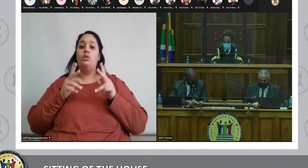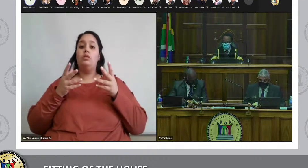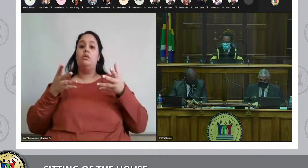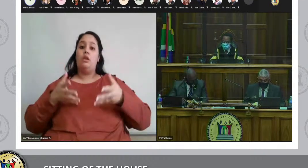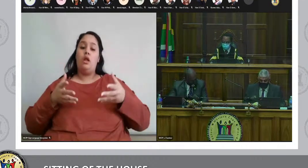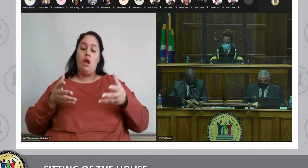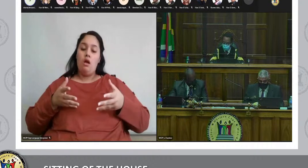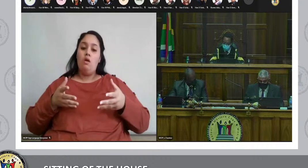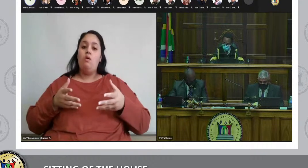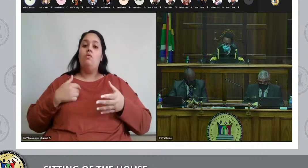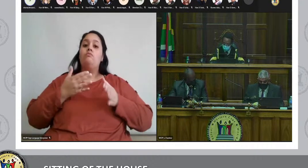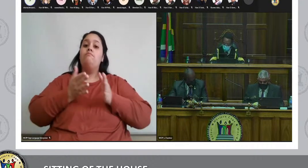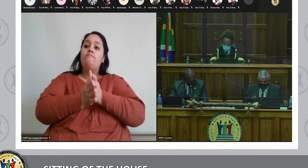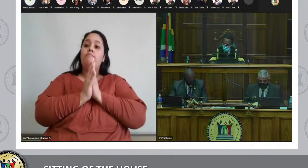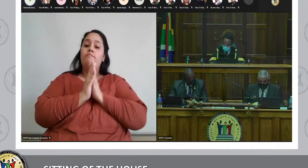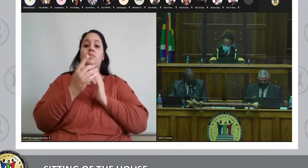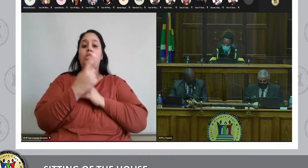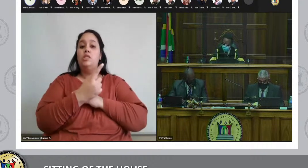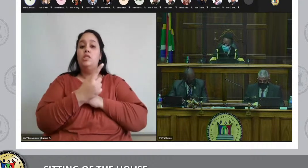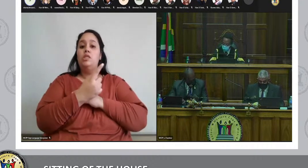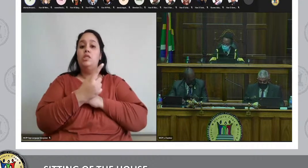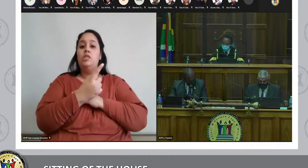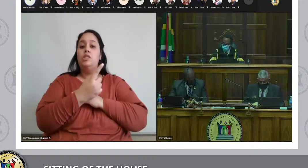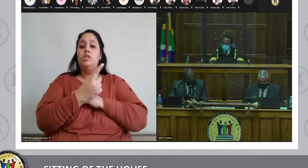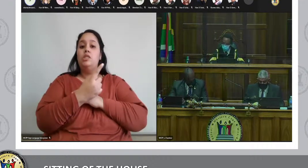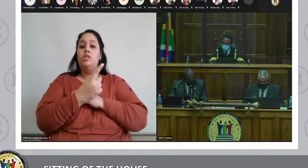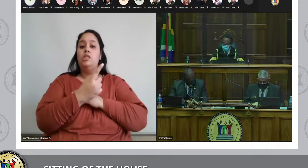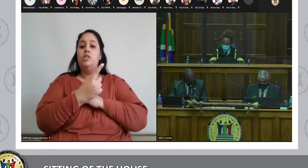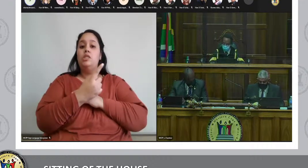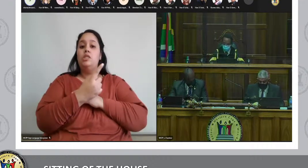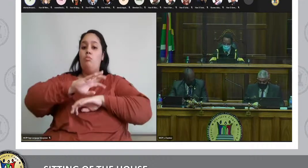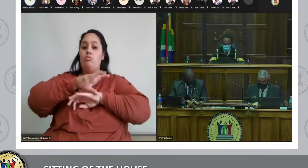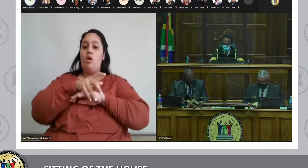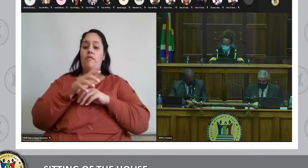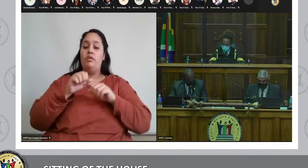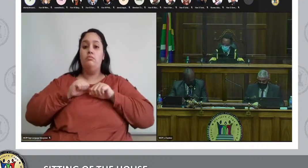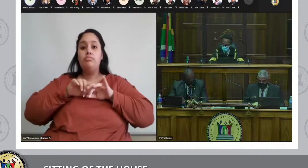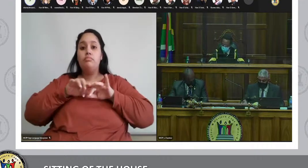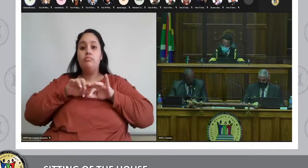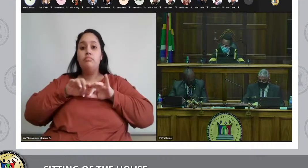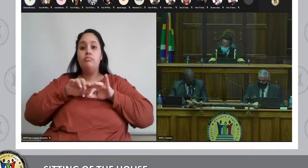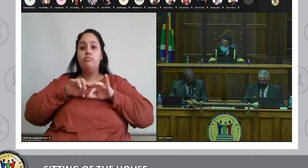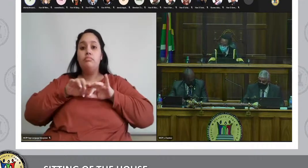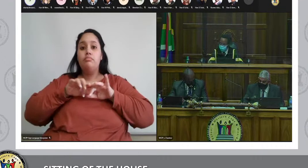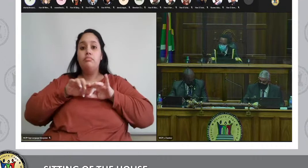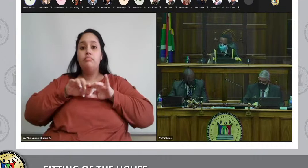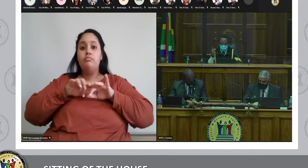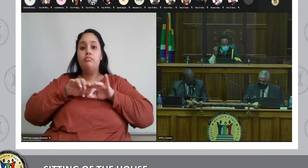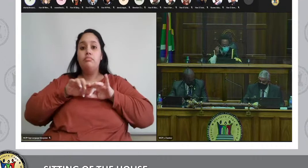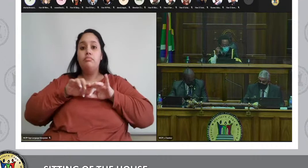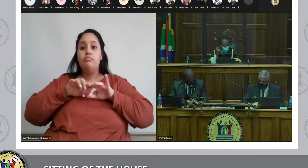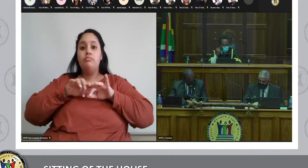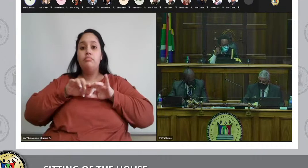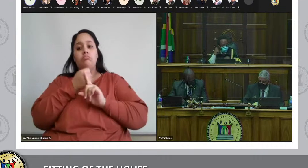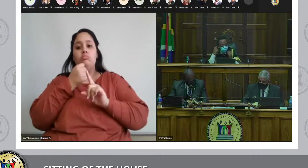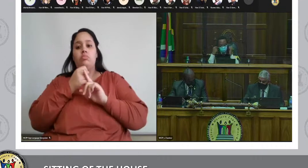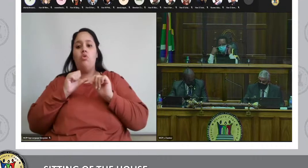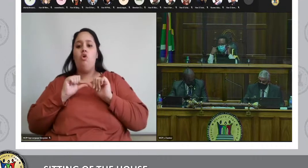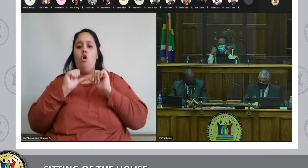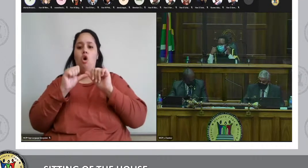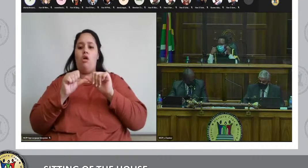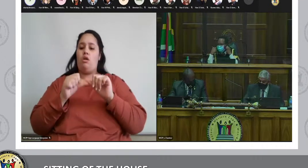Honourable Speaker, to appeal to each and every resident across this province who is helping us in the fight against the ongoing